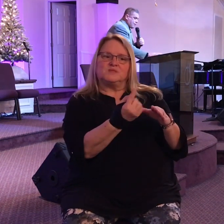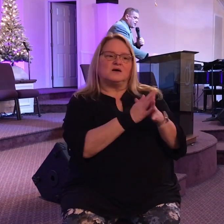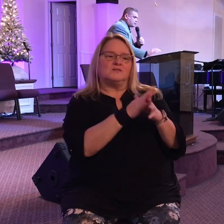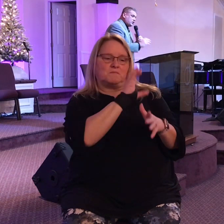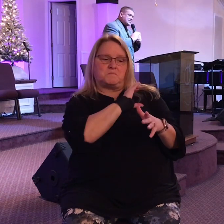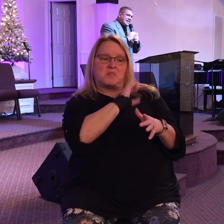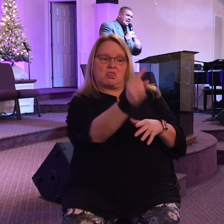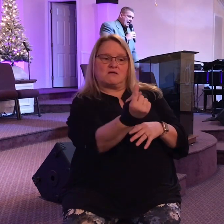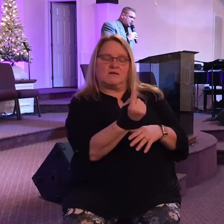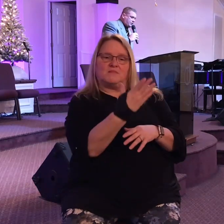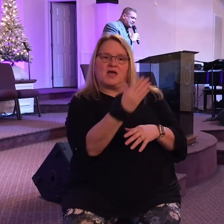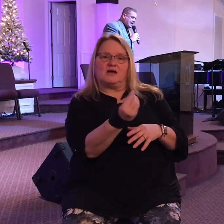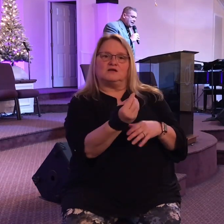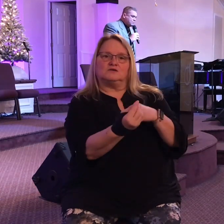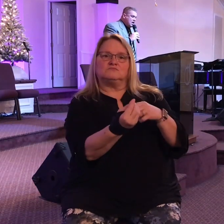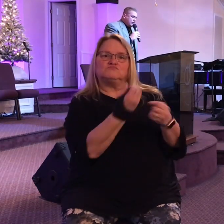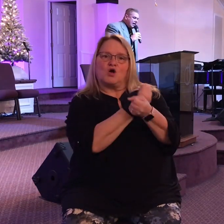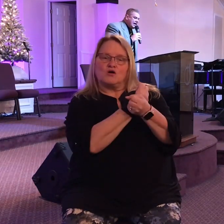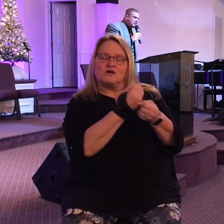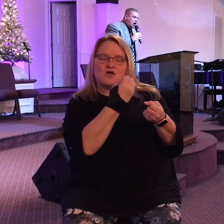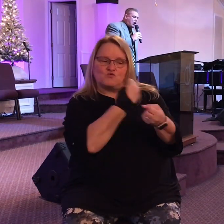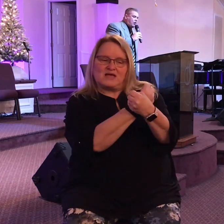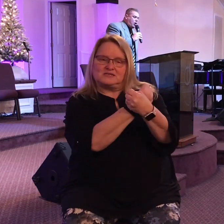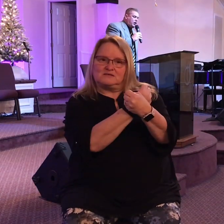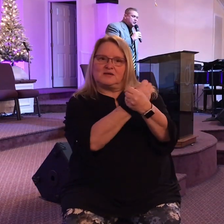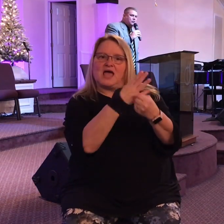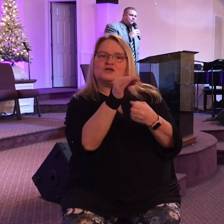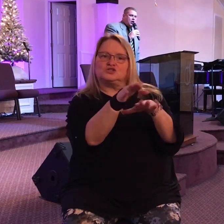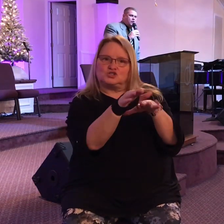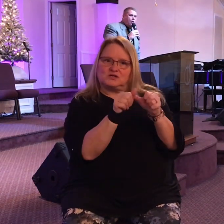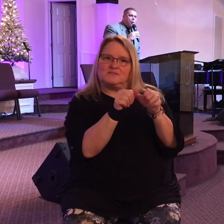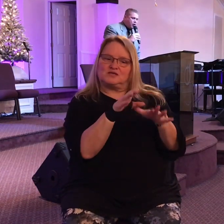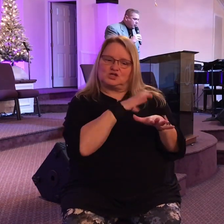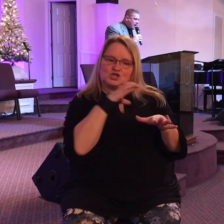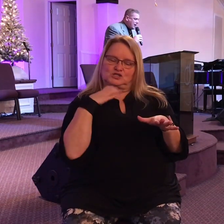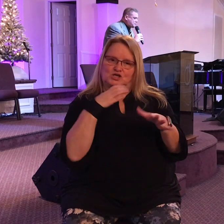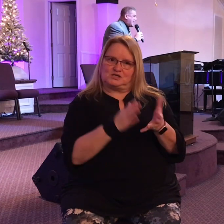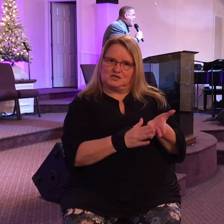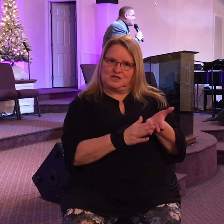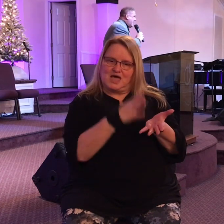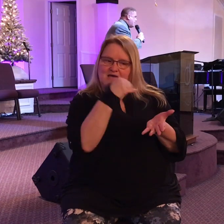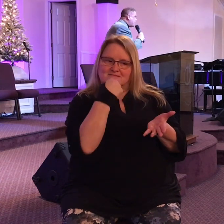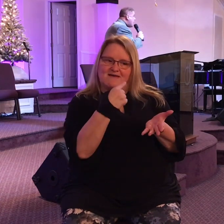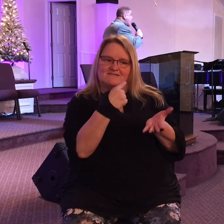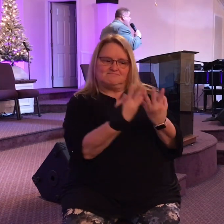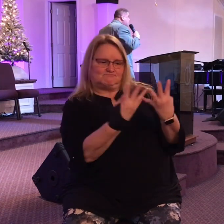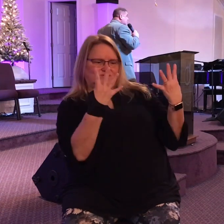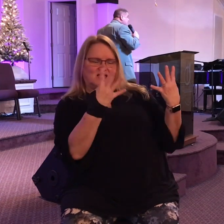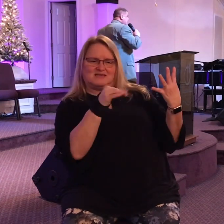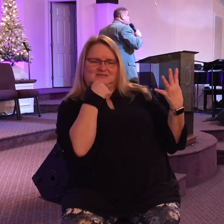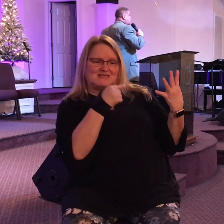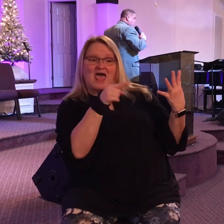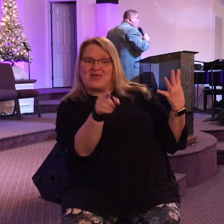And they brought him to the city council and said, these are the ones who have turned the world upside down. And